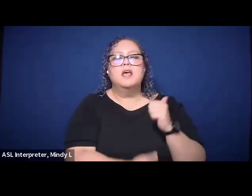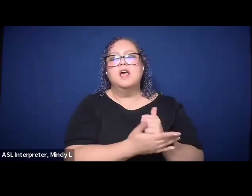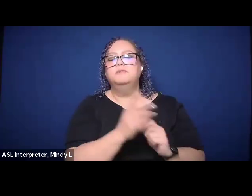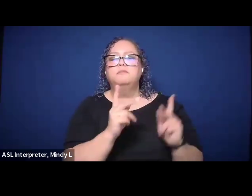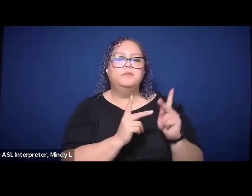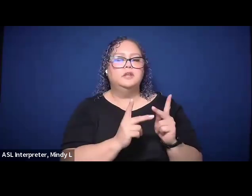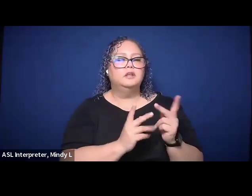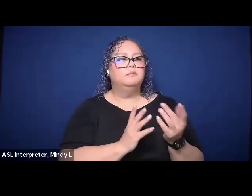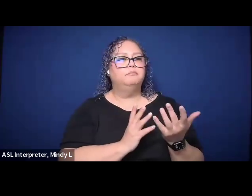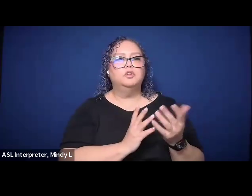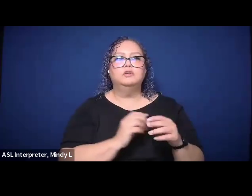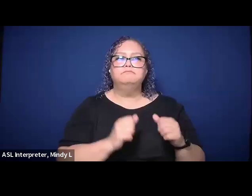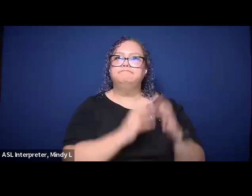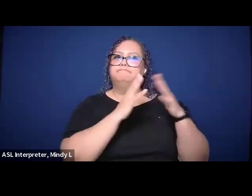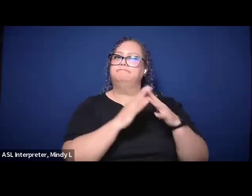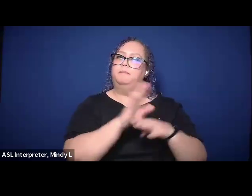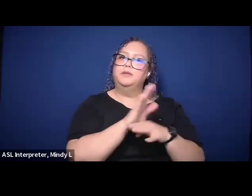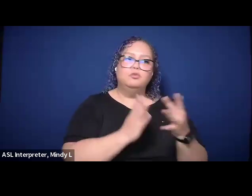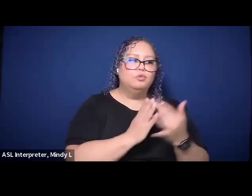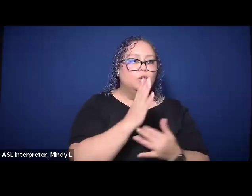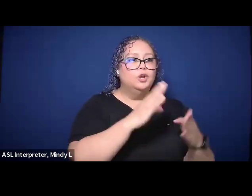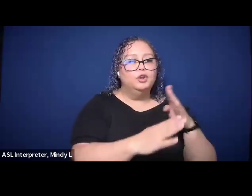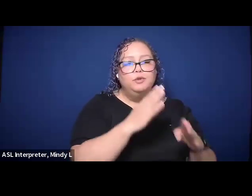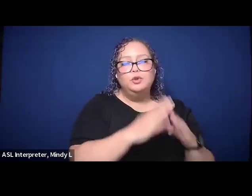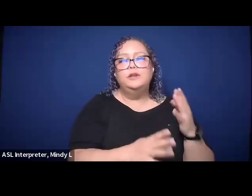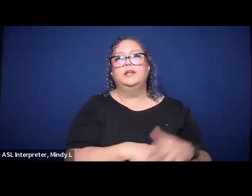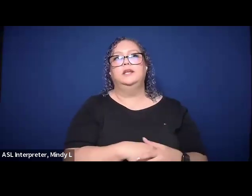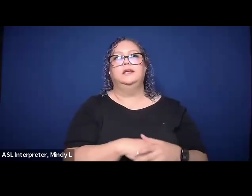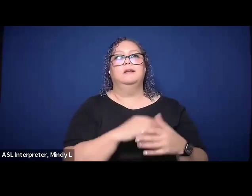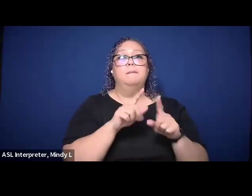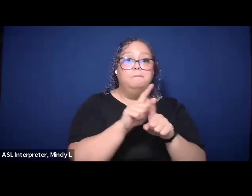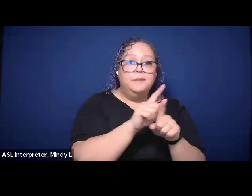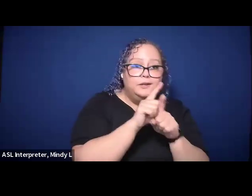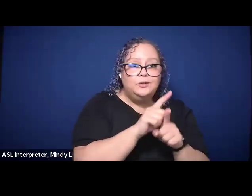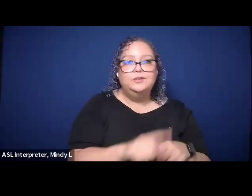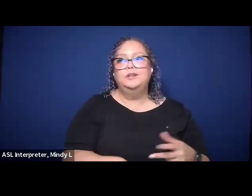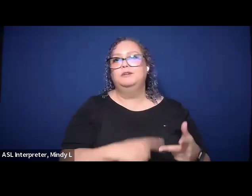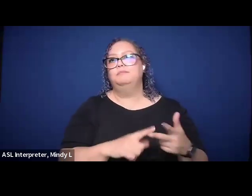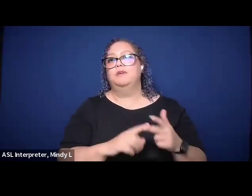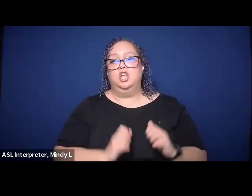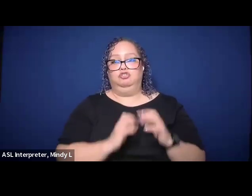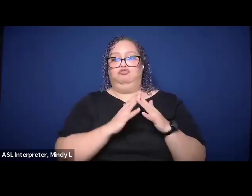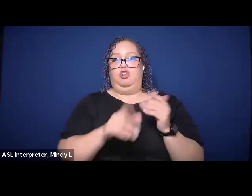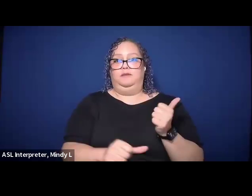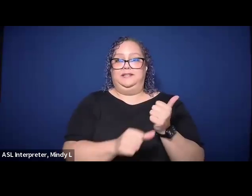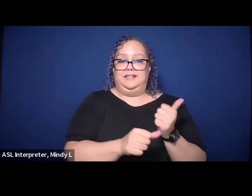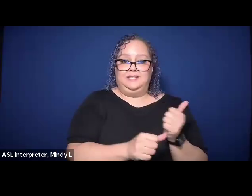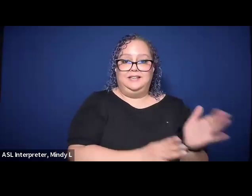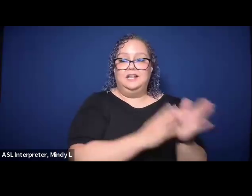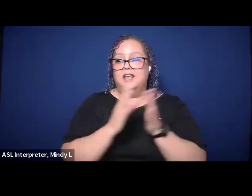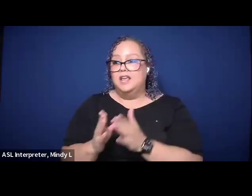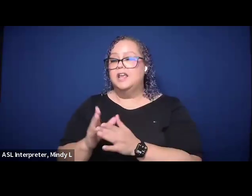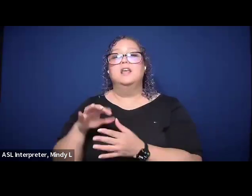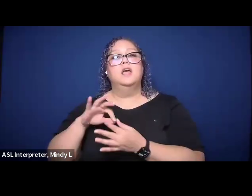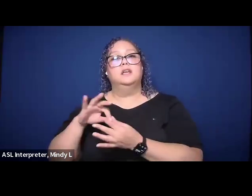community, through mentorship, and through startup assistance. And Connected Ghostwriting is an agency writing